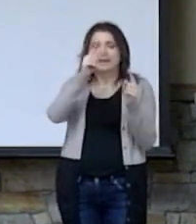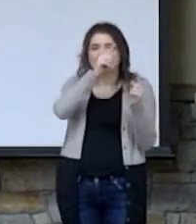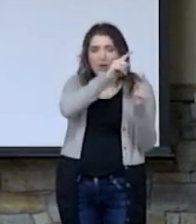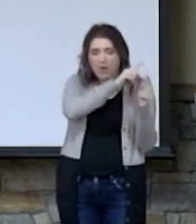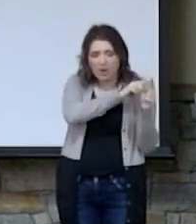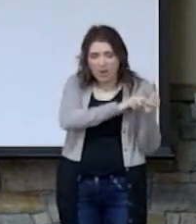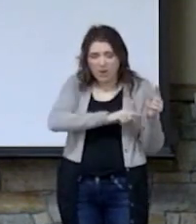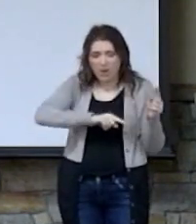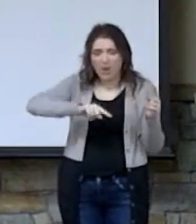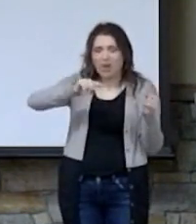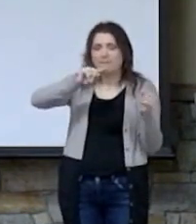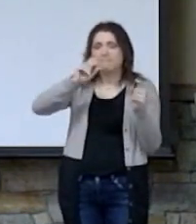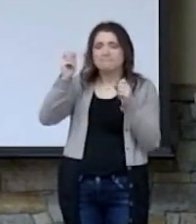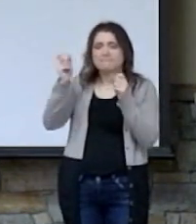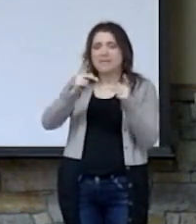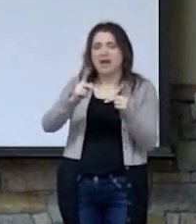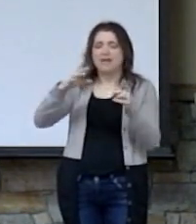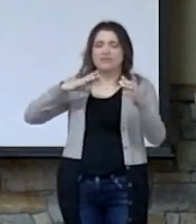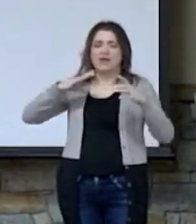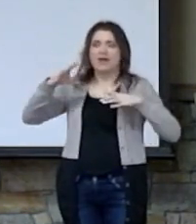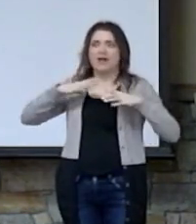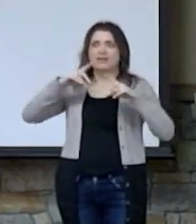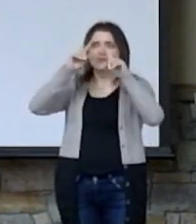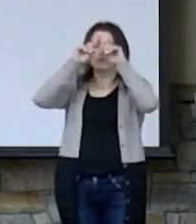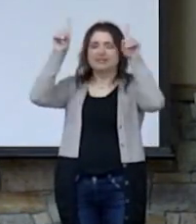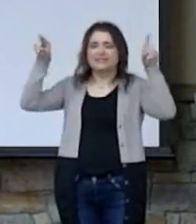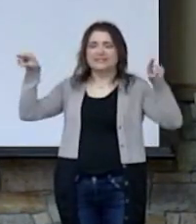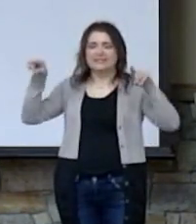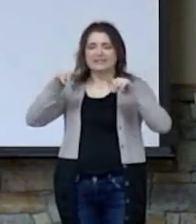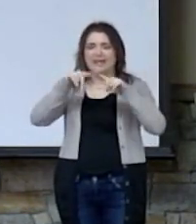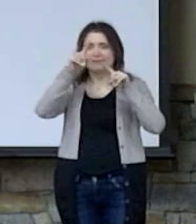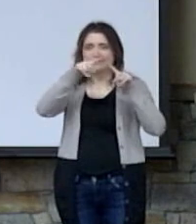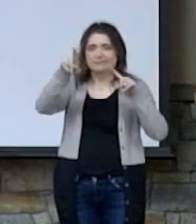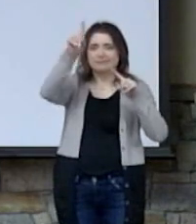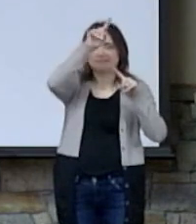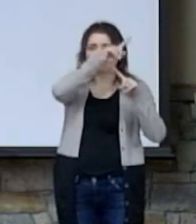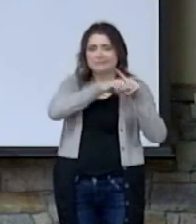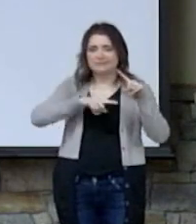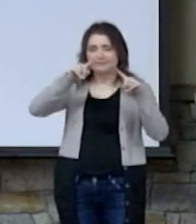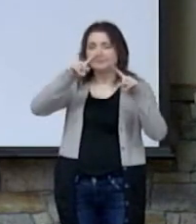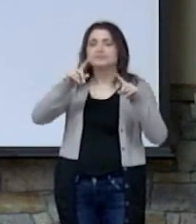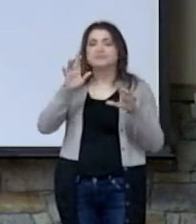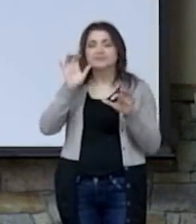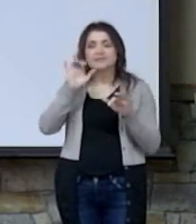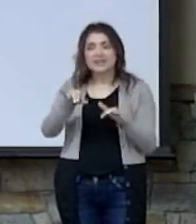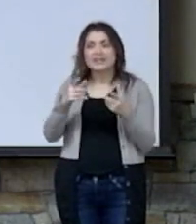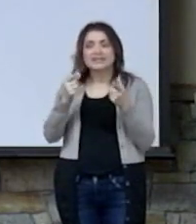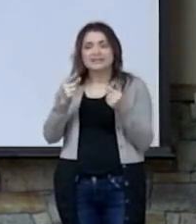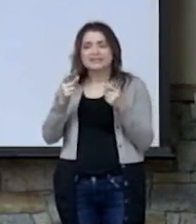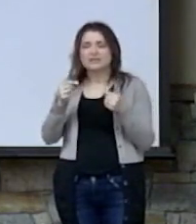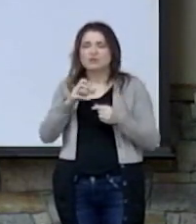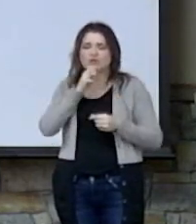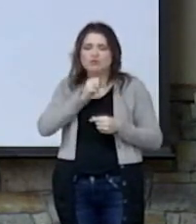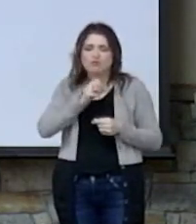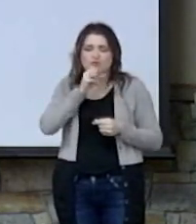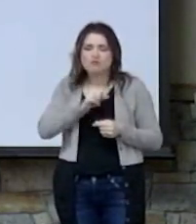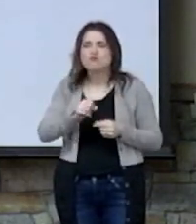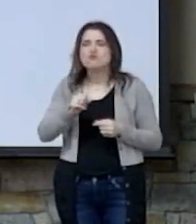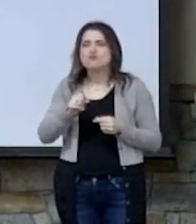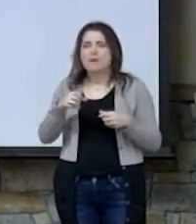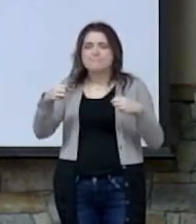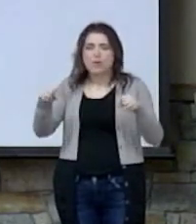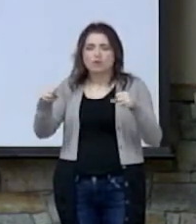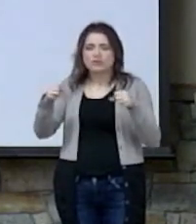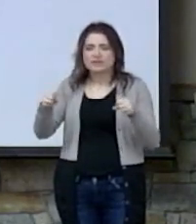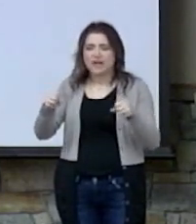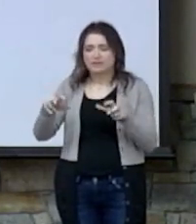started, under the Hollywood sign. He did this on a vintage motorcycle with a sidecar that he nicknamed Kindness,